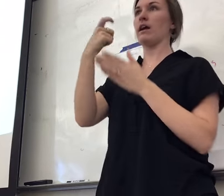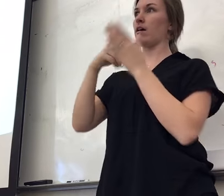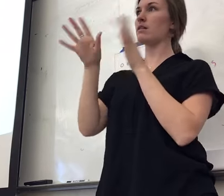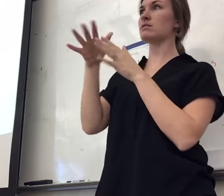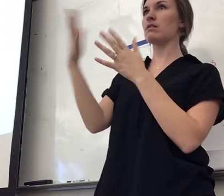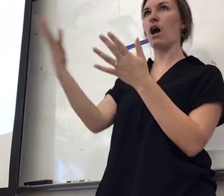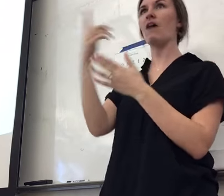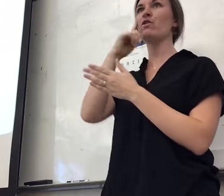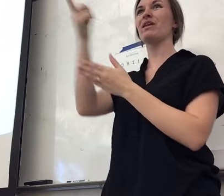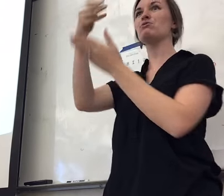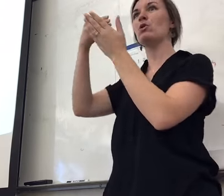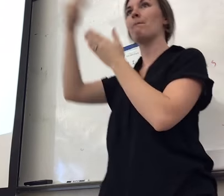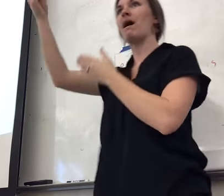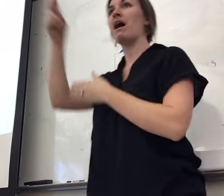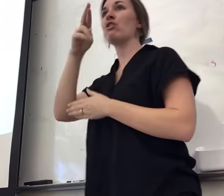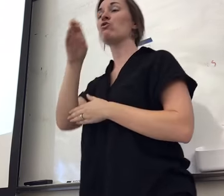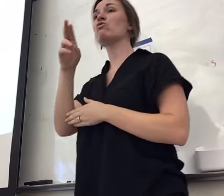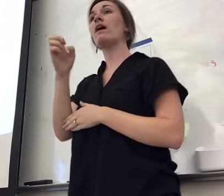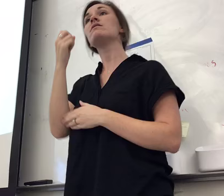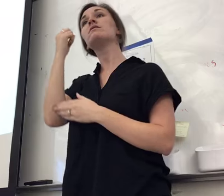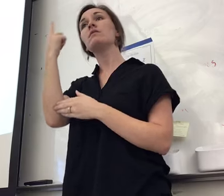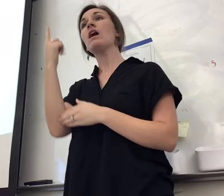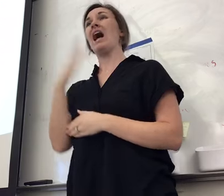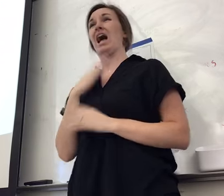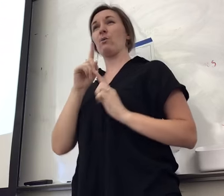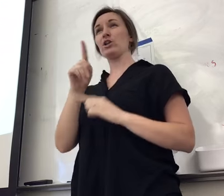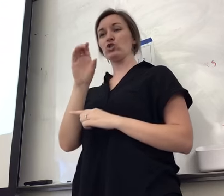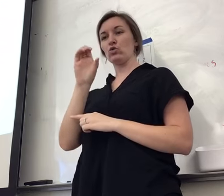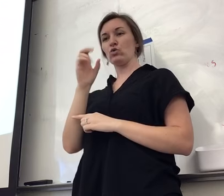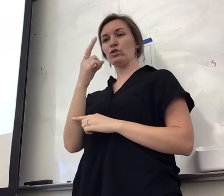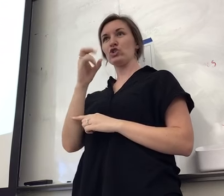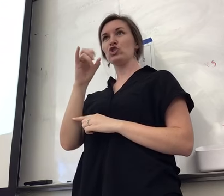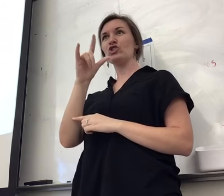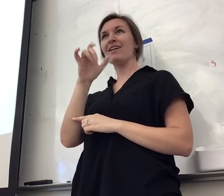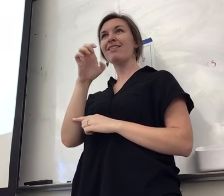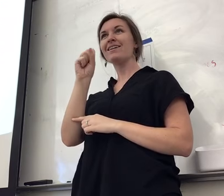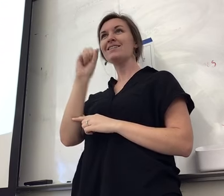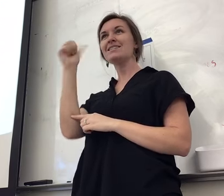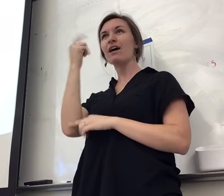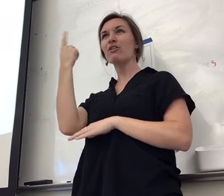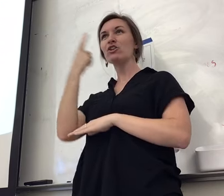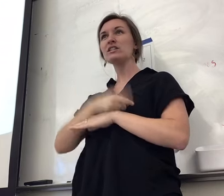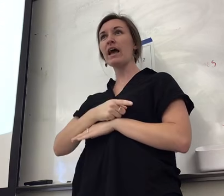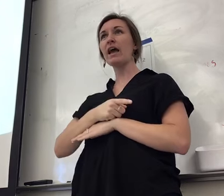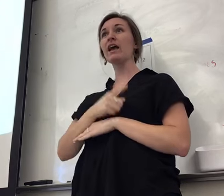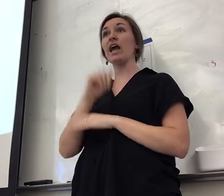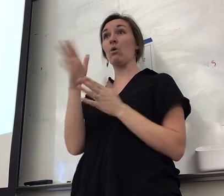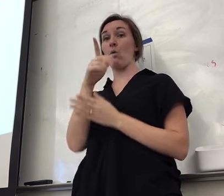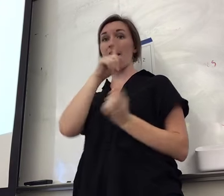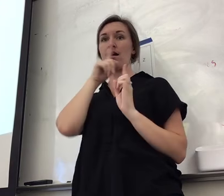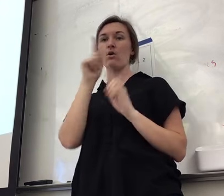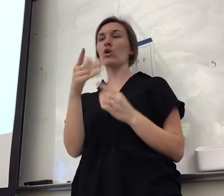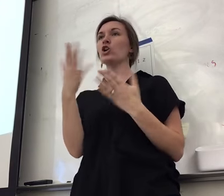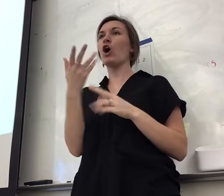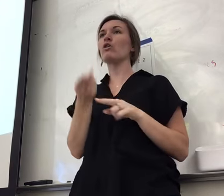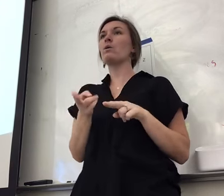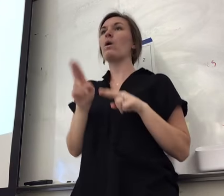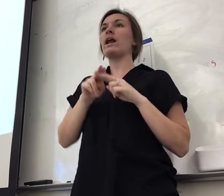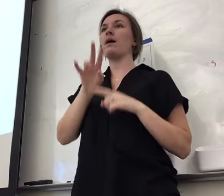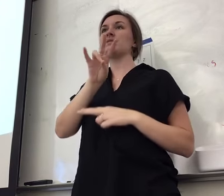prices were almost 75 cents more than normal because they have to help pay these tariffs because it costs more to import the item. Does that make sense? Do you kind